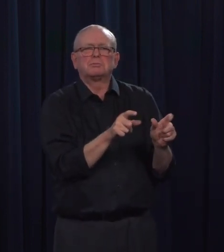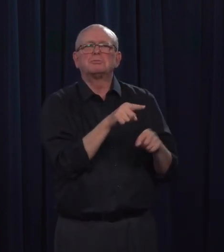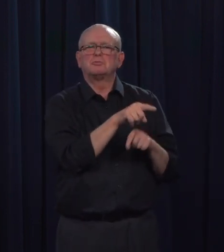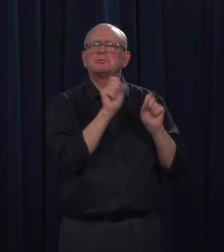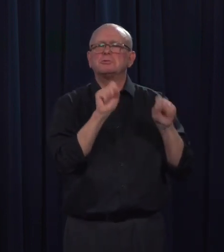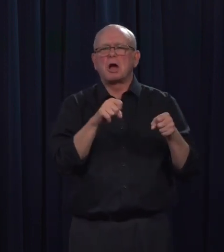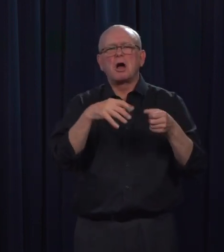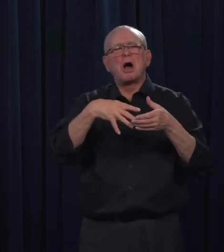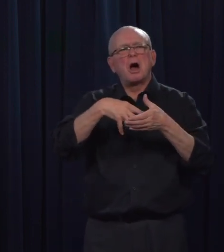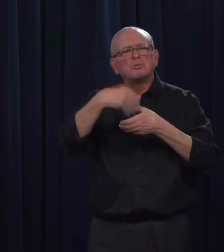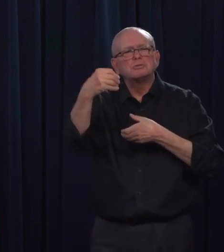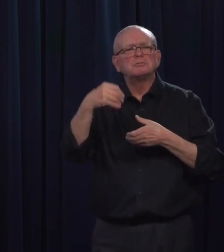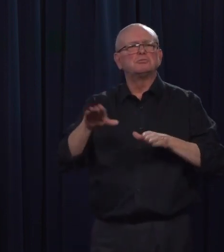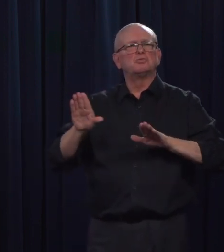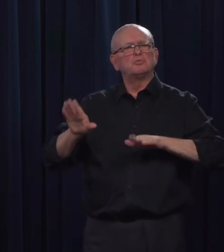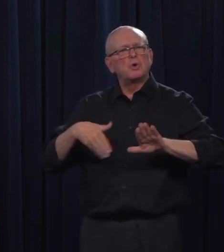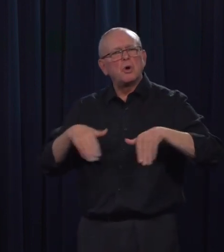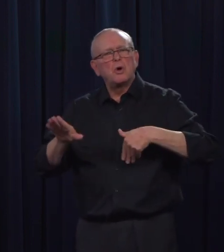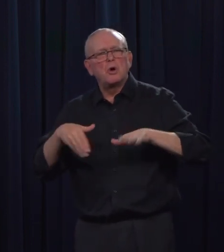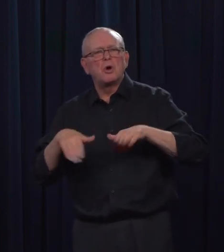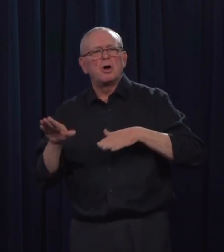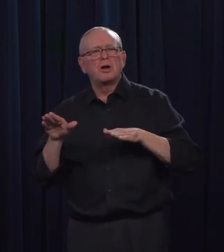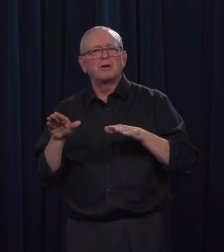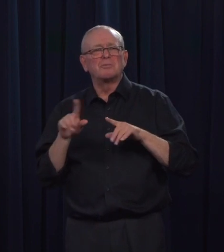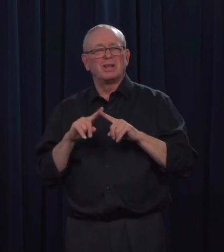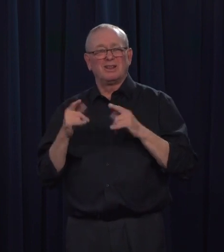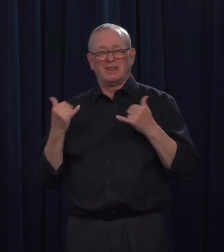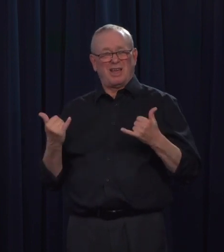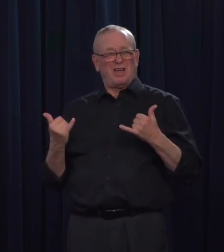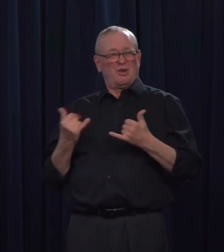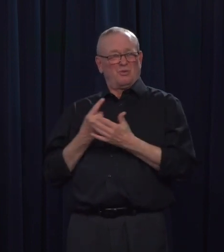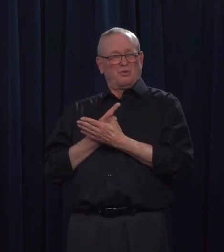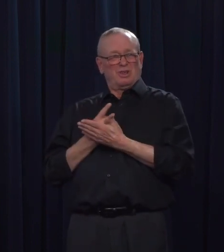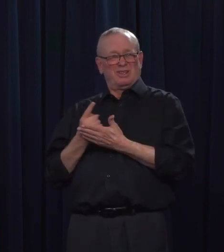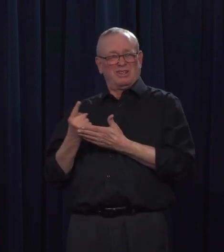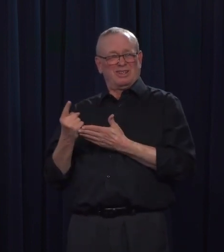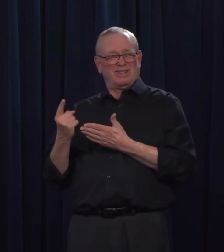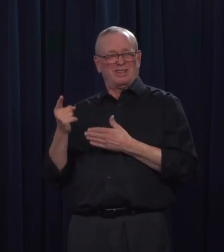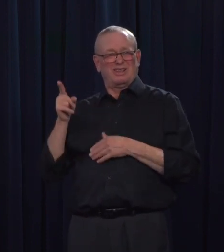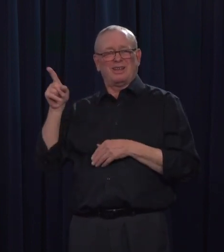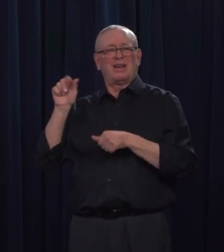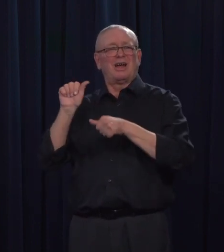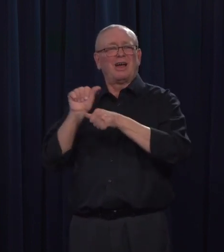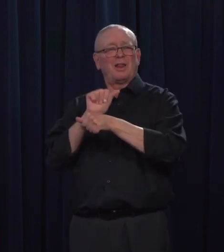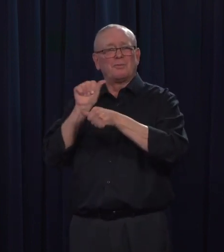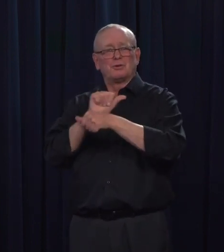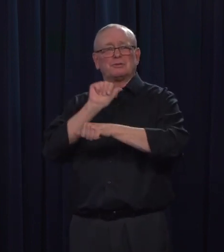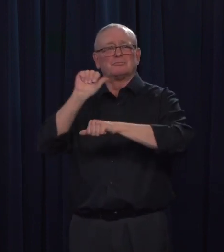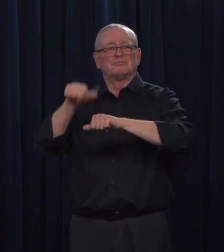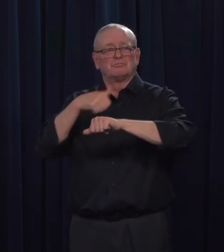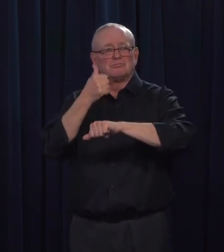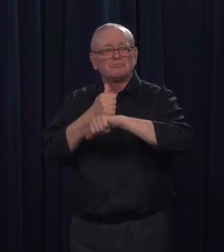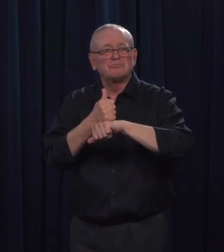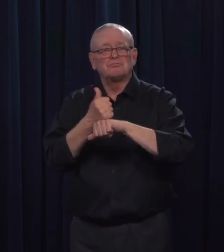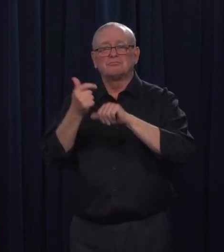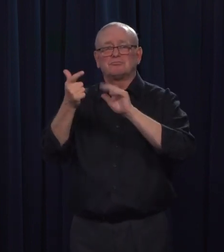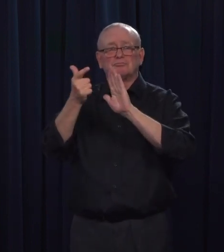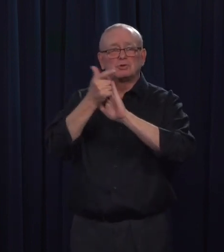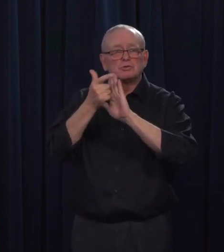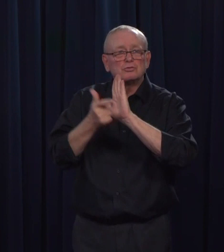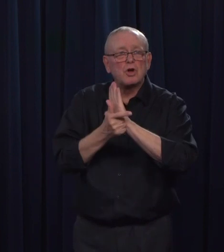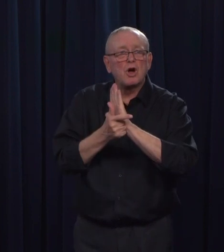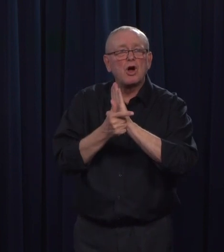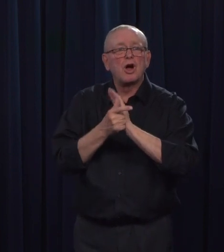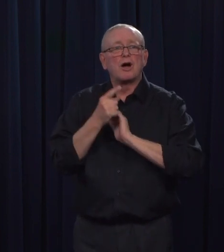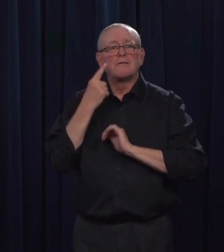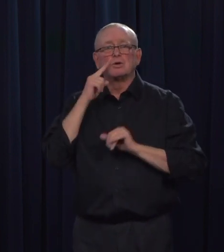week, though, with Alberta taking stronger measures and the Quarantine Act, what should people be doing, especially kind of those in self-isolation? Is